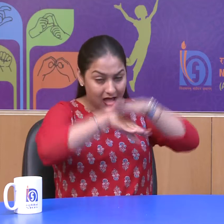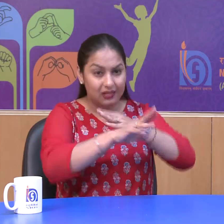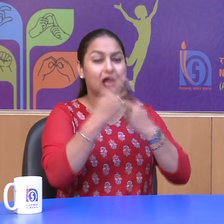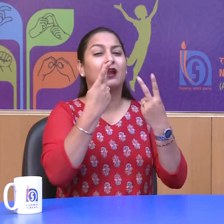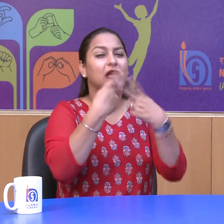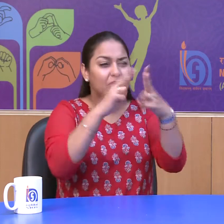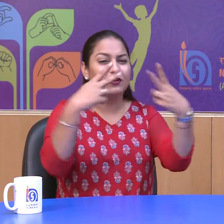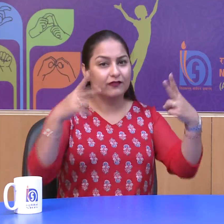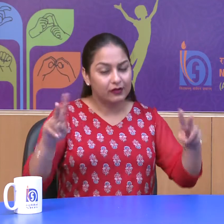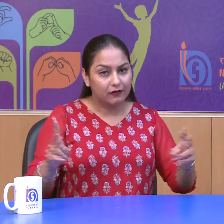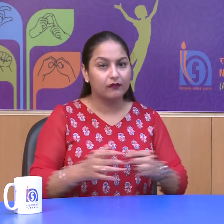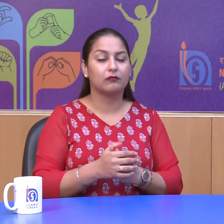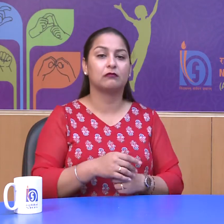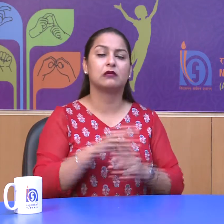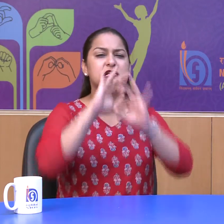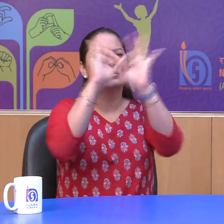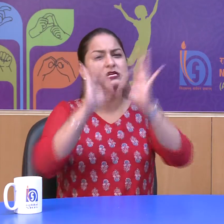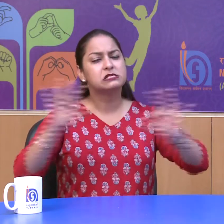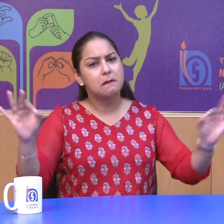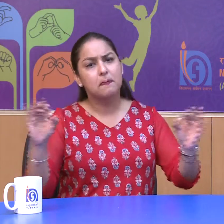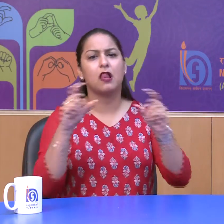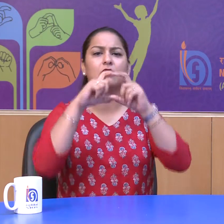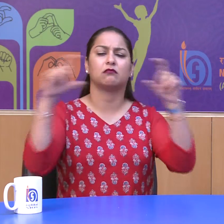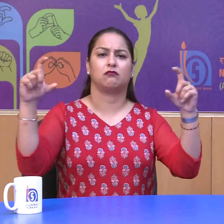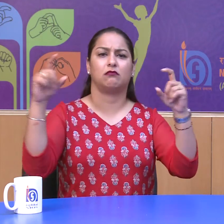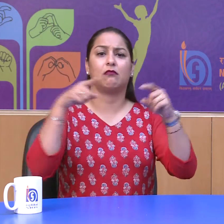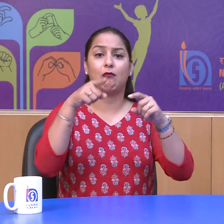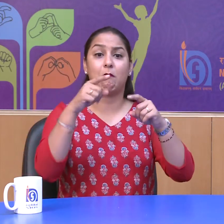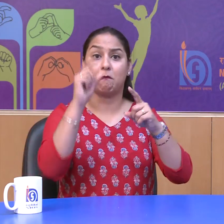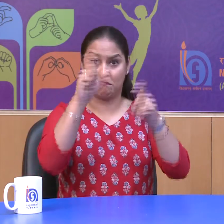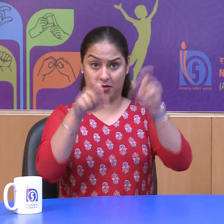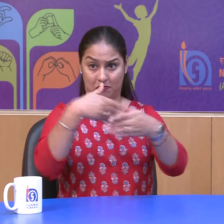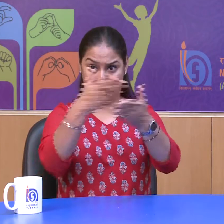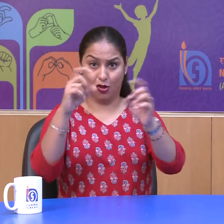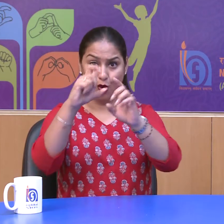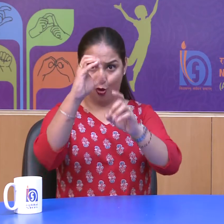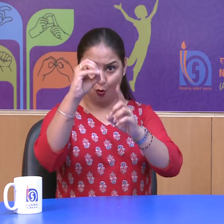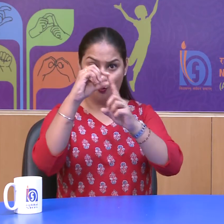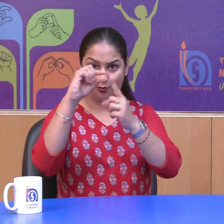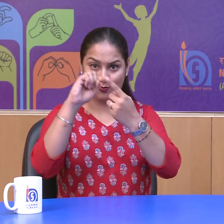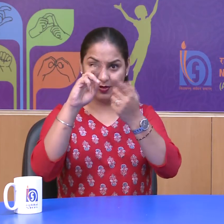ways. In a simple manner, public opinion is not the